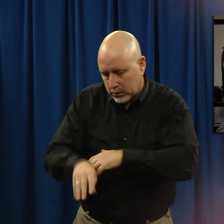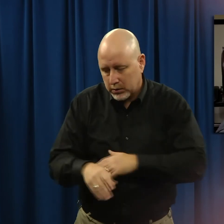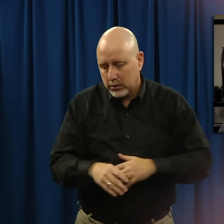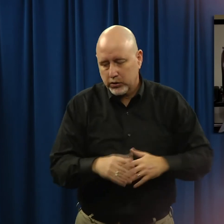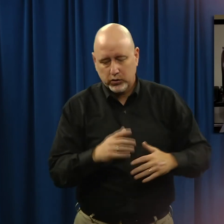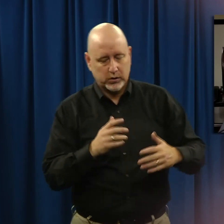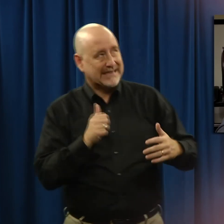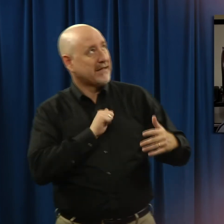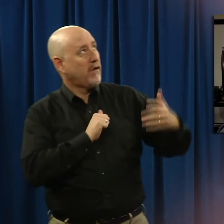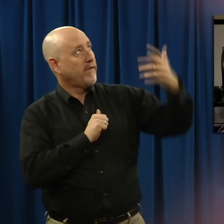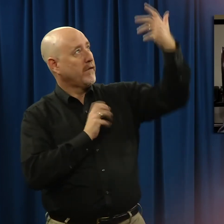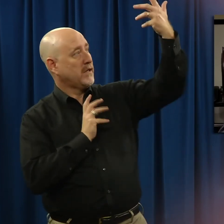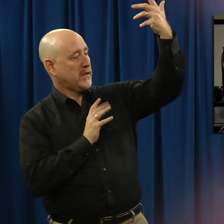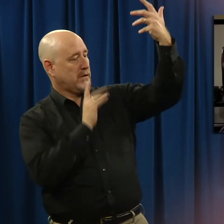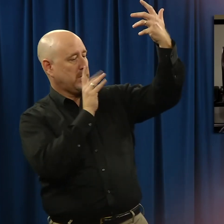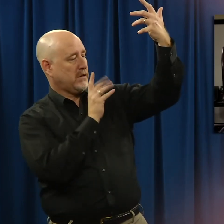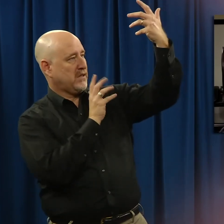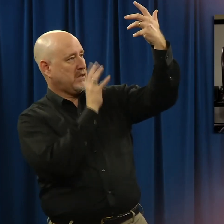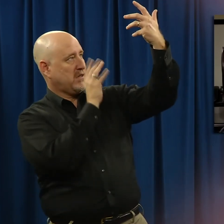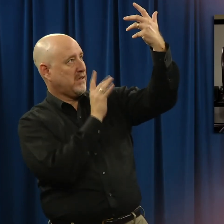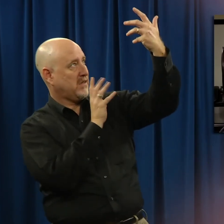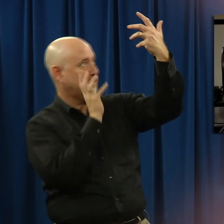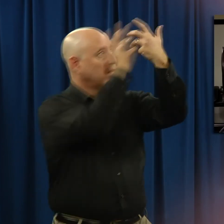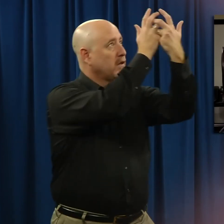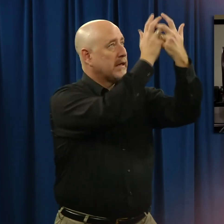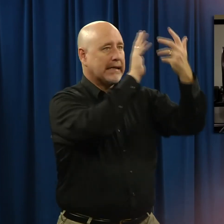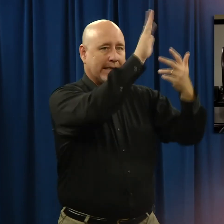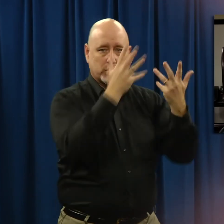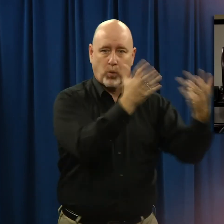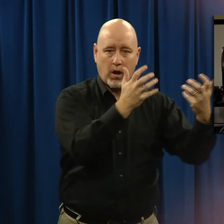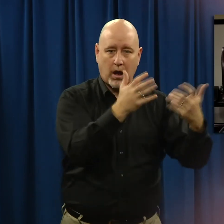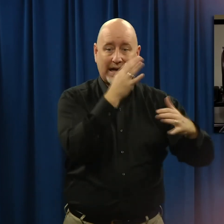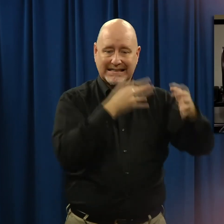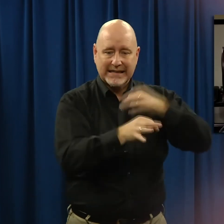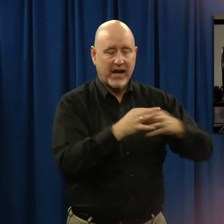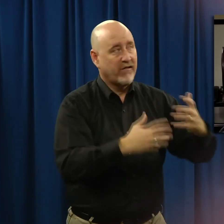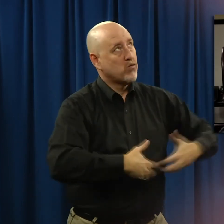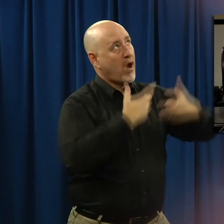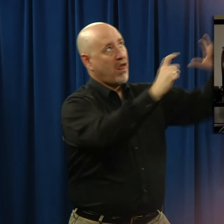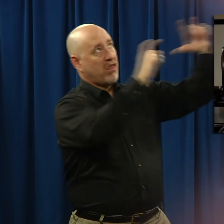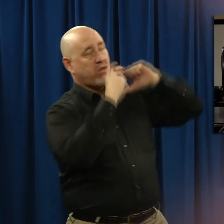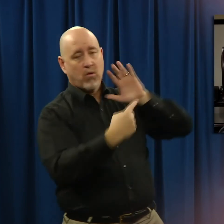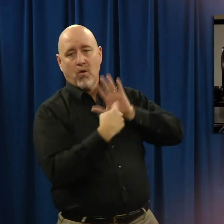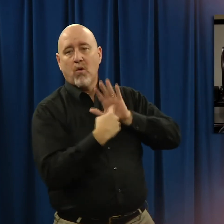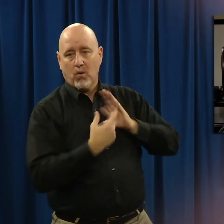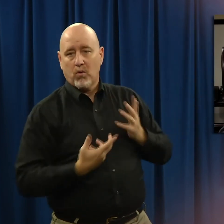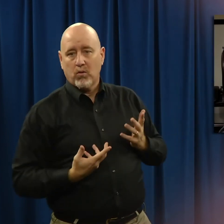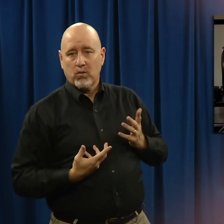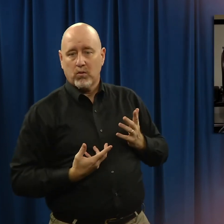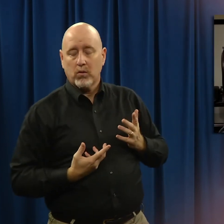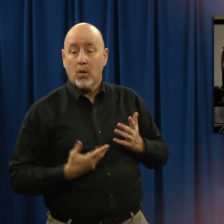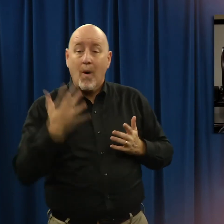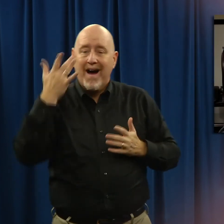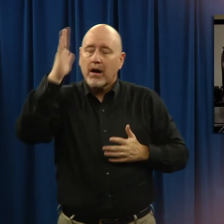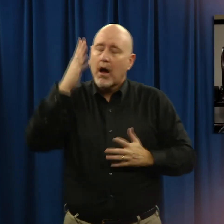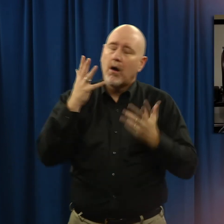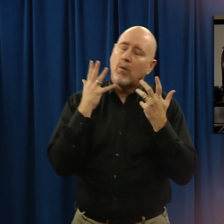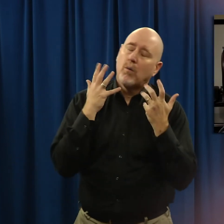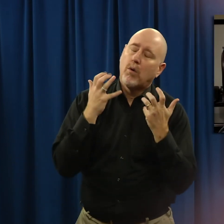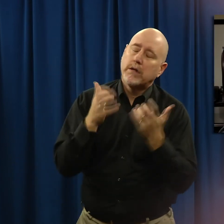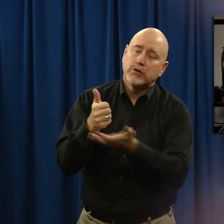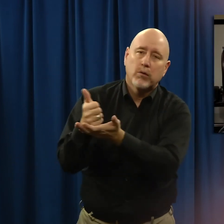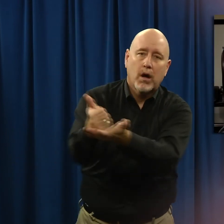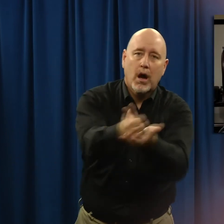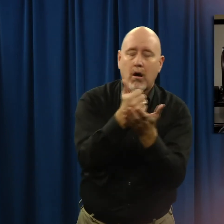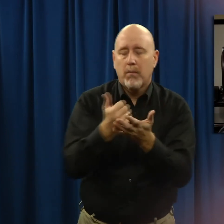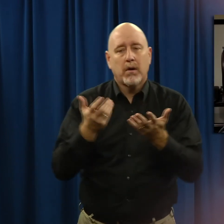align ourselves with His will, rather than bringing on us the wrath we deserve, is due to the fact that He longs to help us and does not